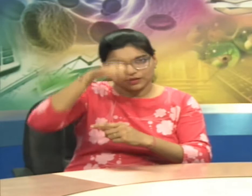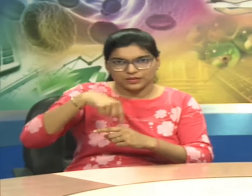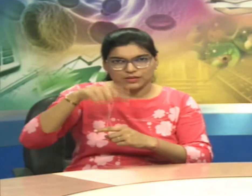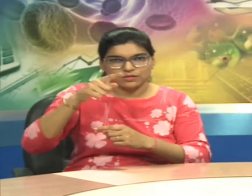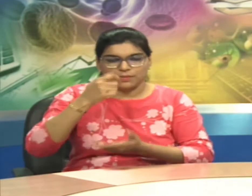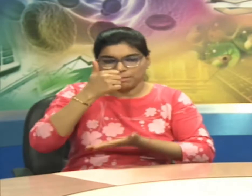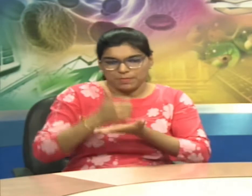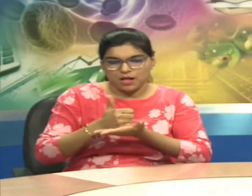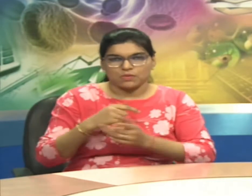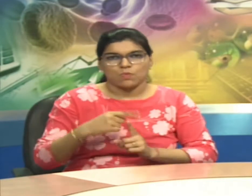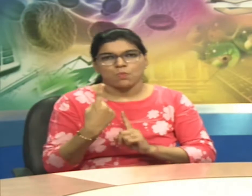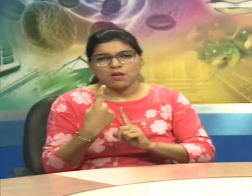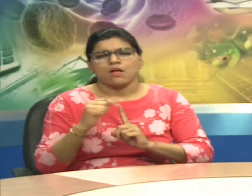What is the meaning of collection?